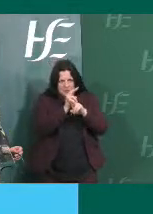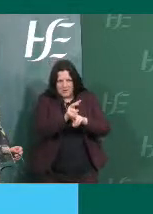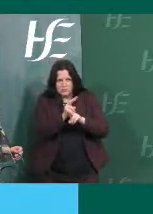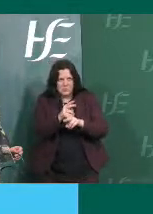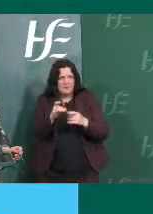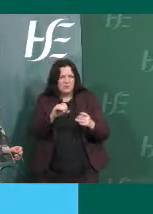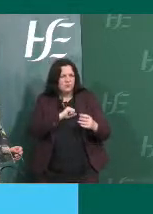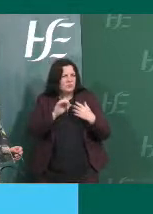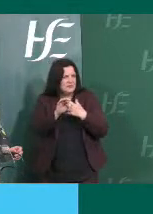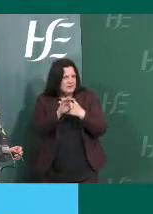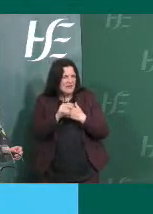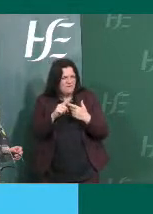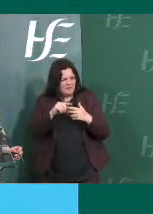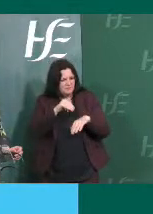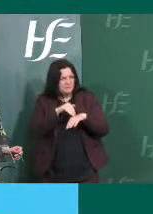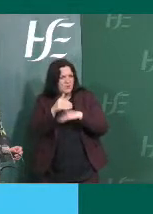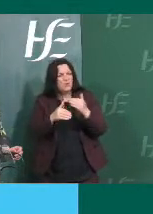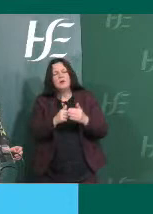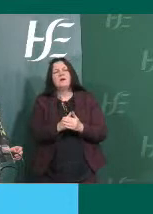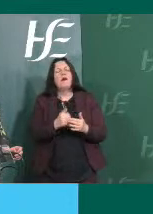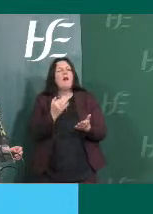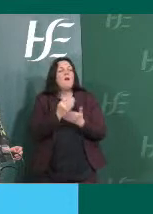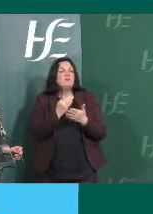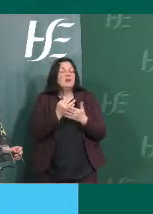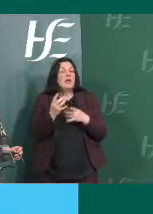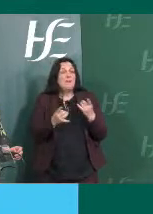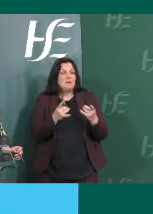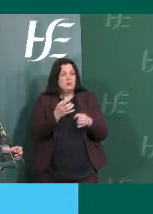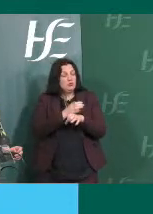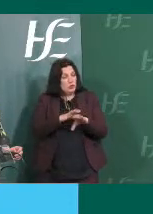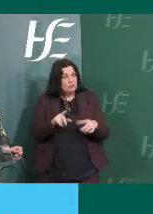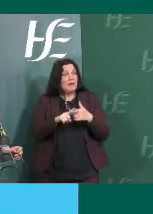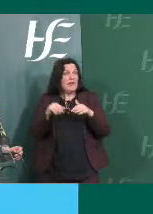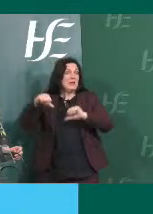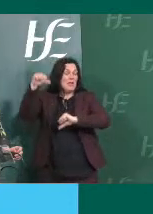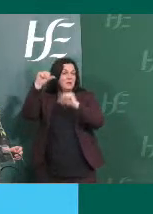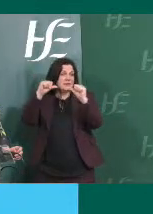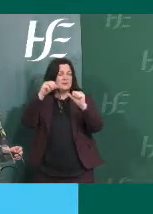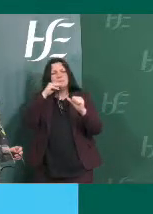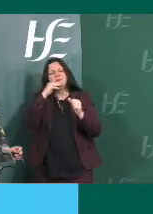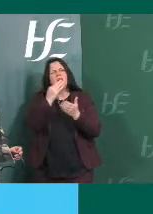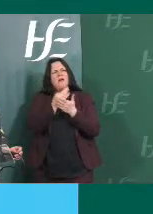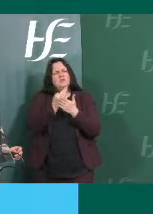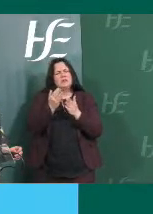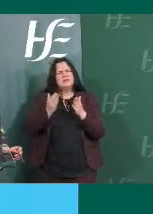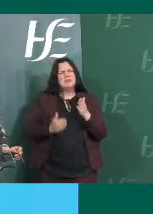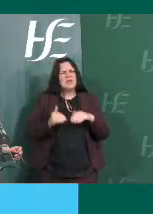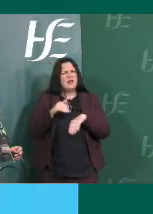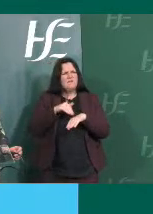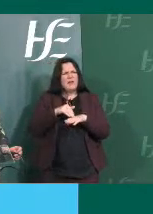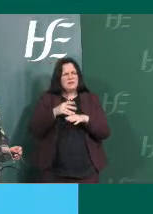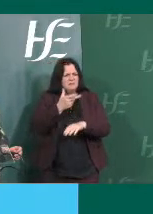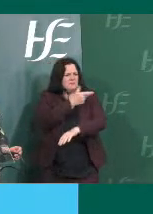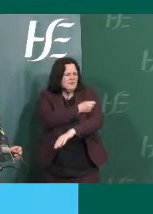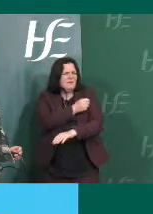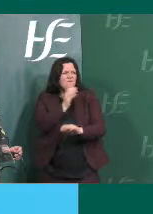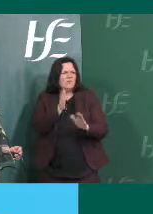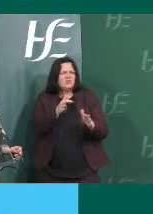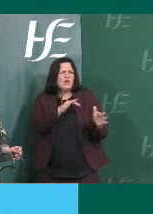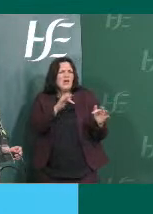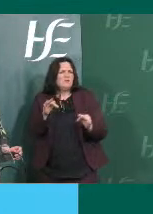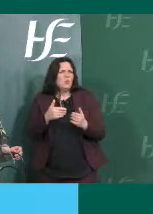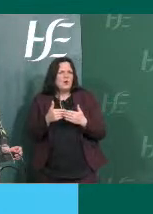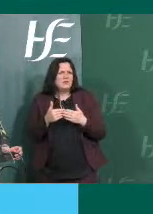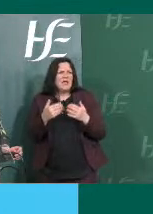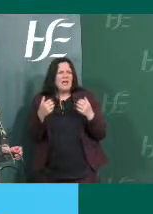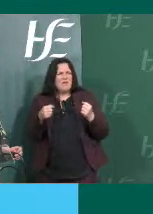and effective. So the common side effects that children as well as adults may find when they are vaccinated